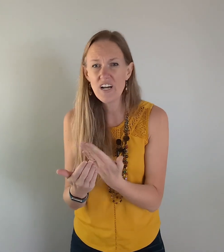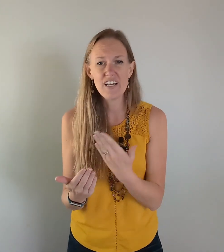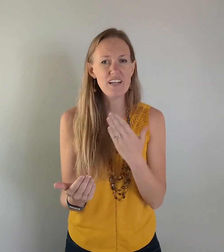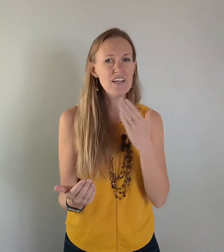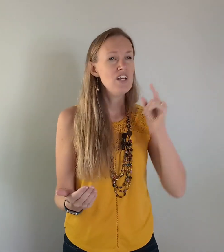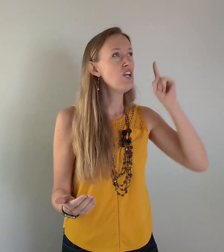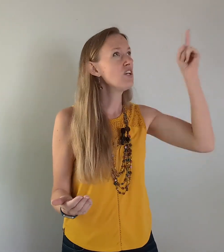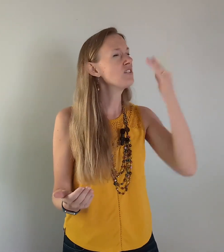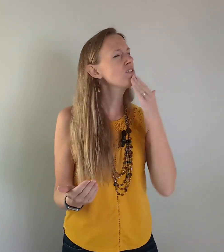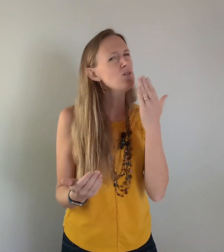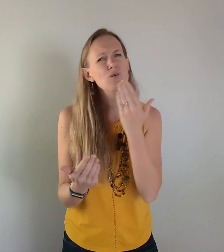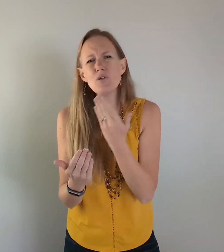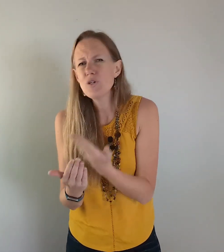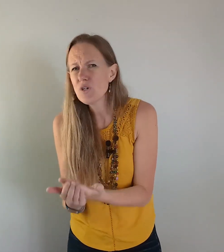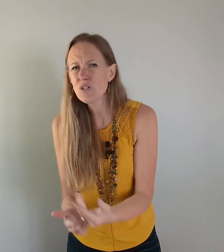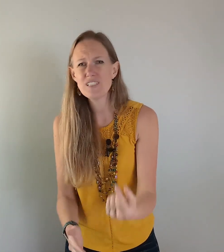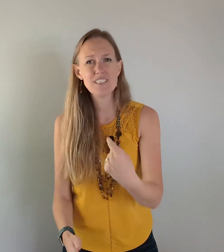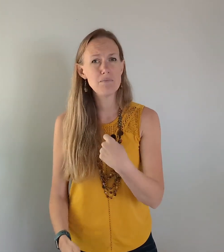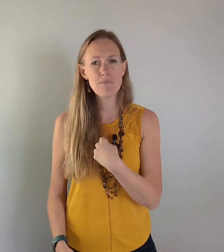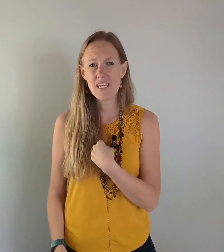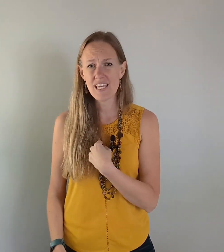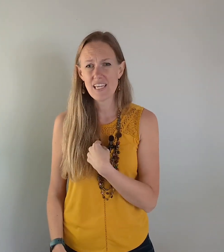good. You're so good to me.